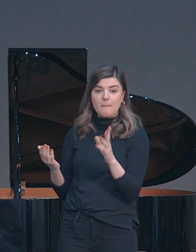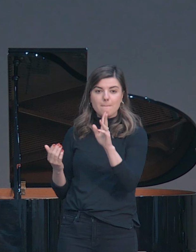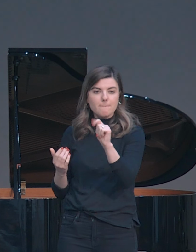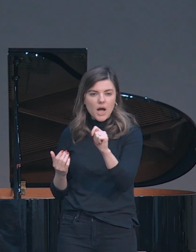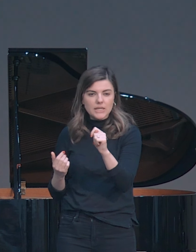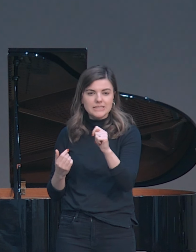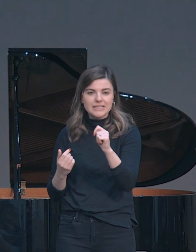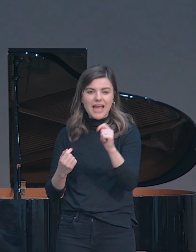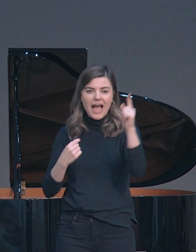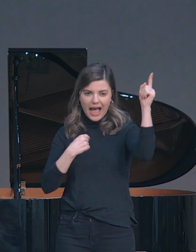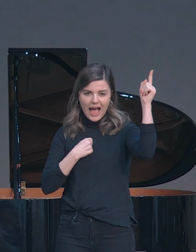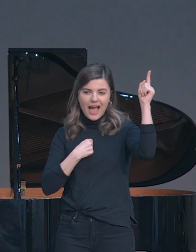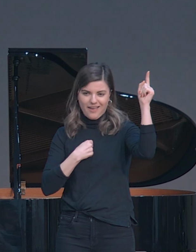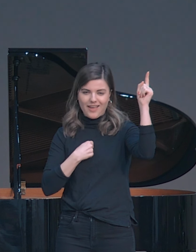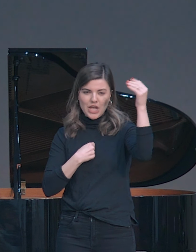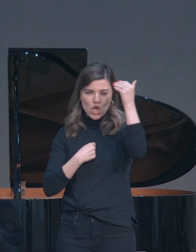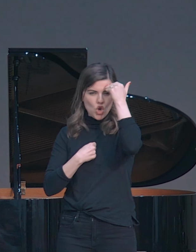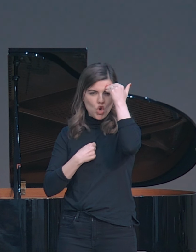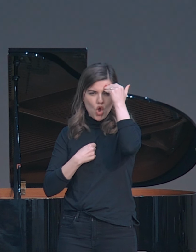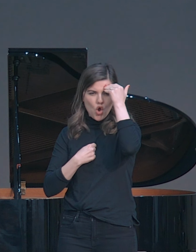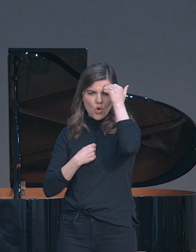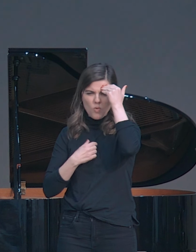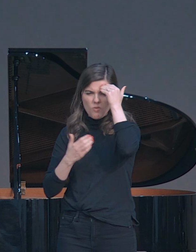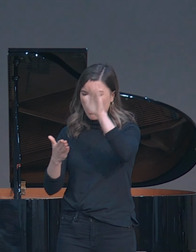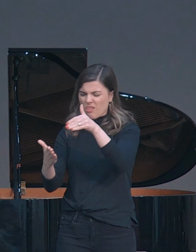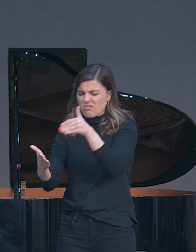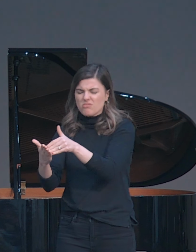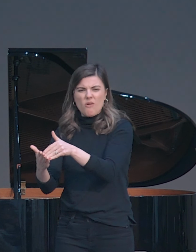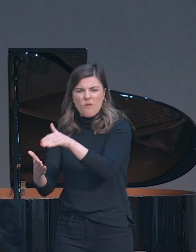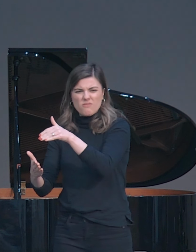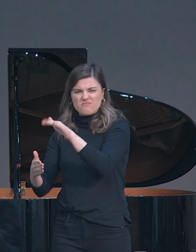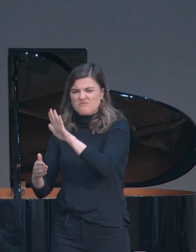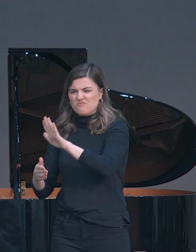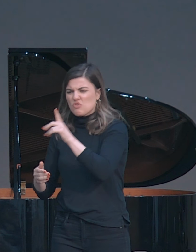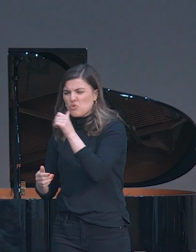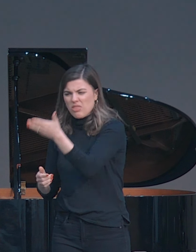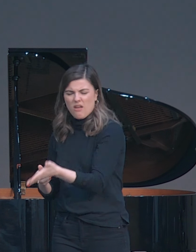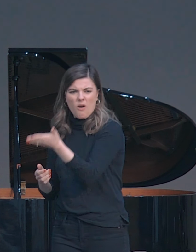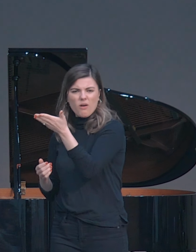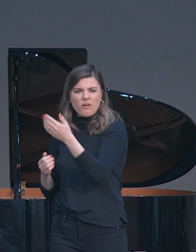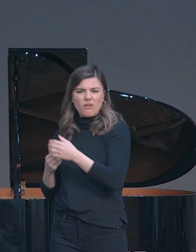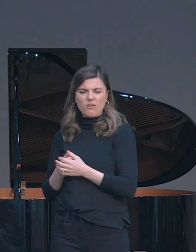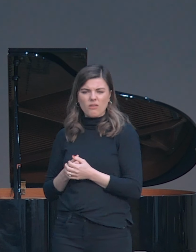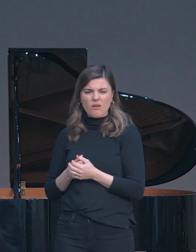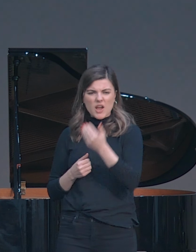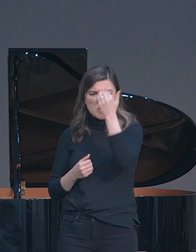But I know them at the core of their being.